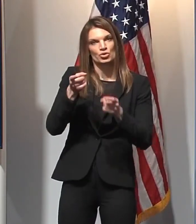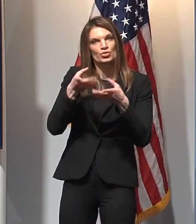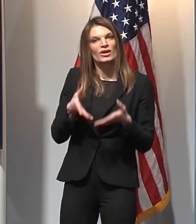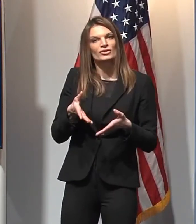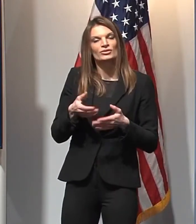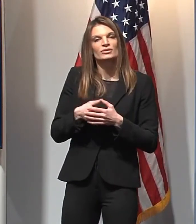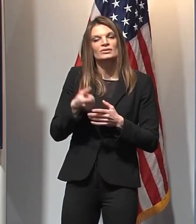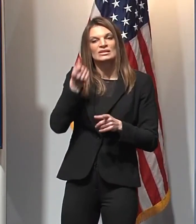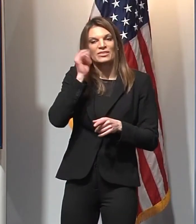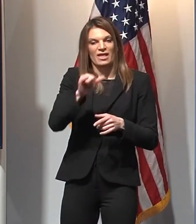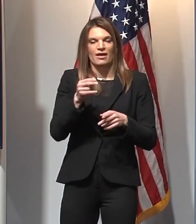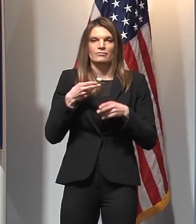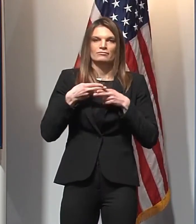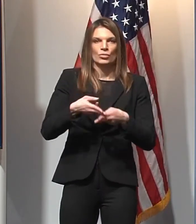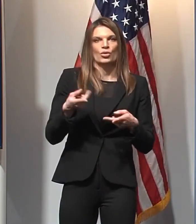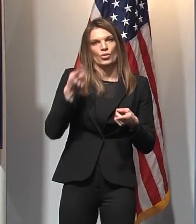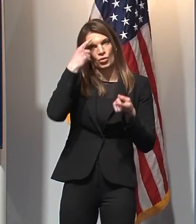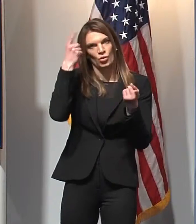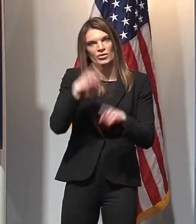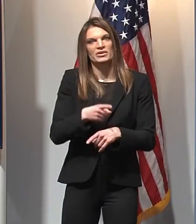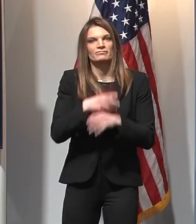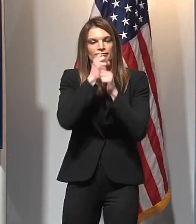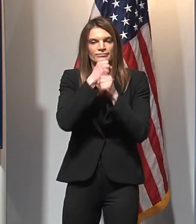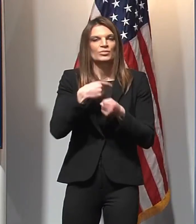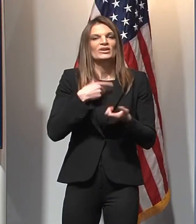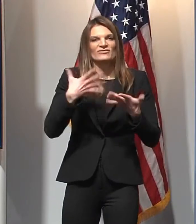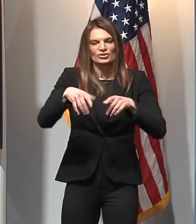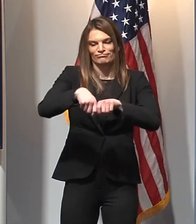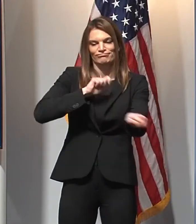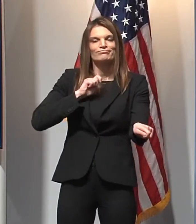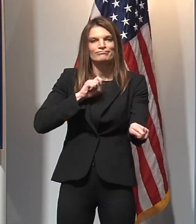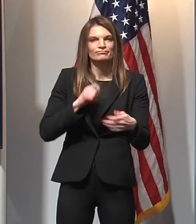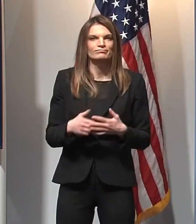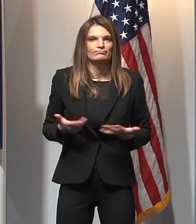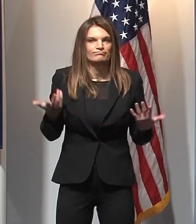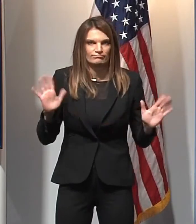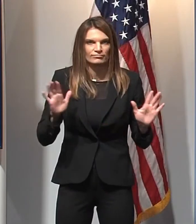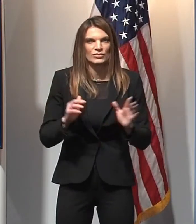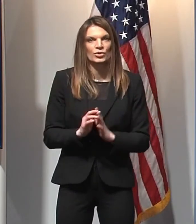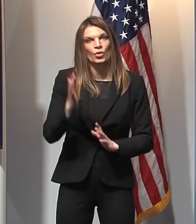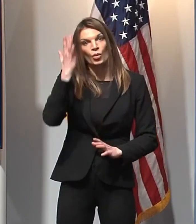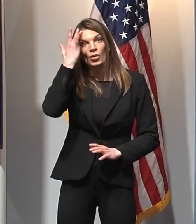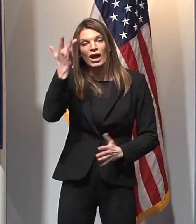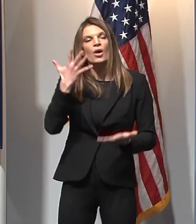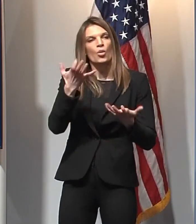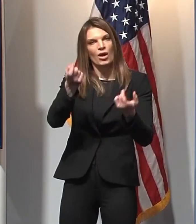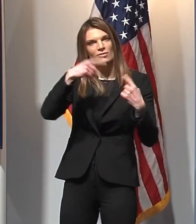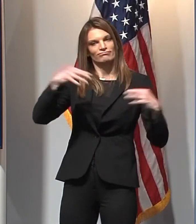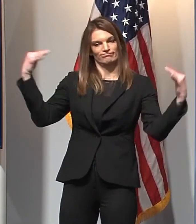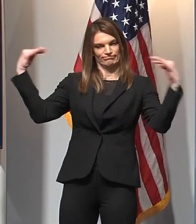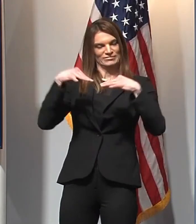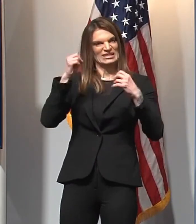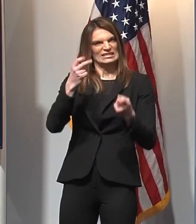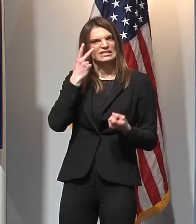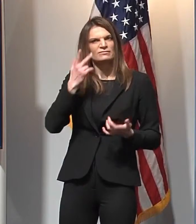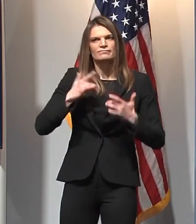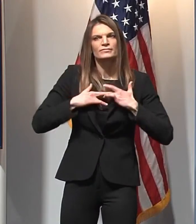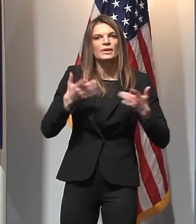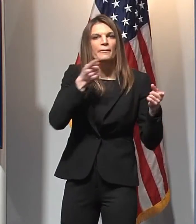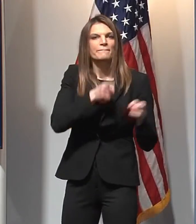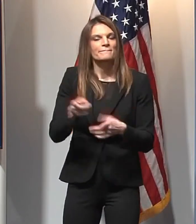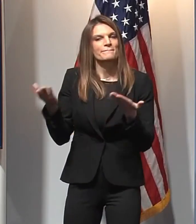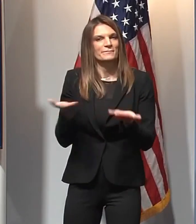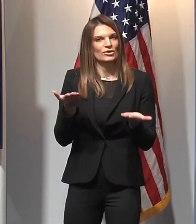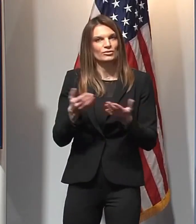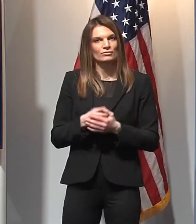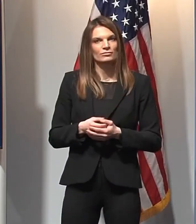the agreement and waived the agreement in the interest of greater transparency. So I think